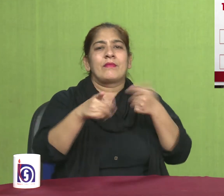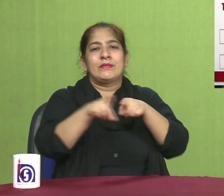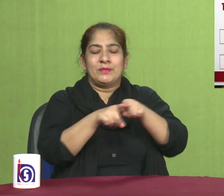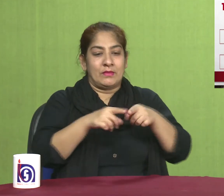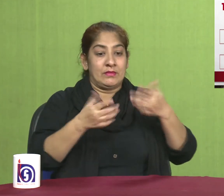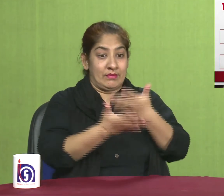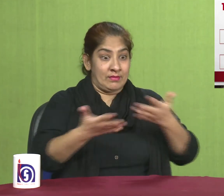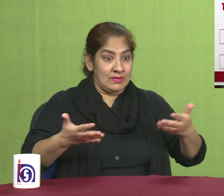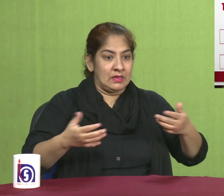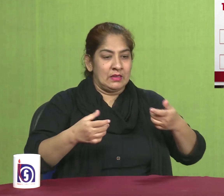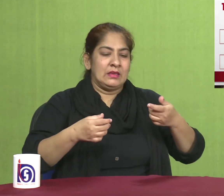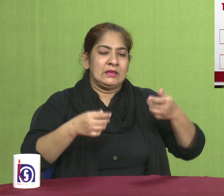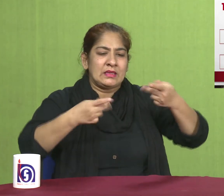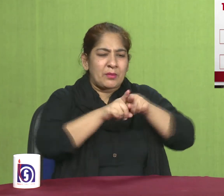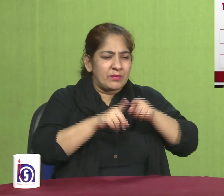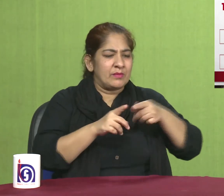convertible and